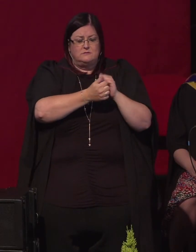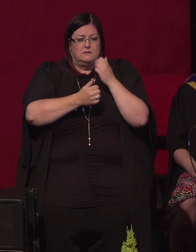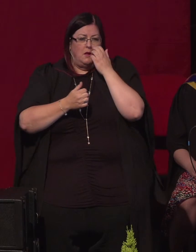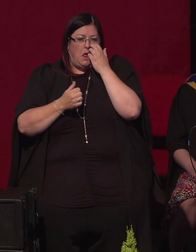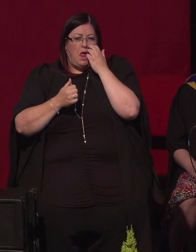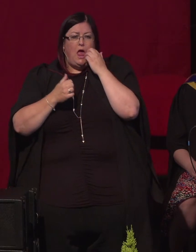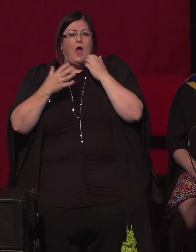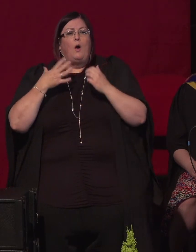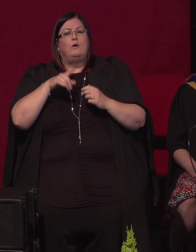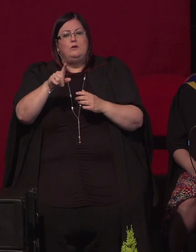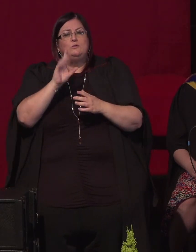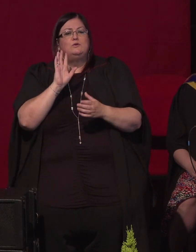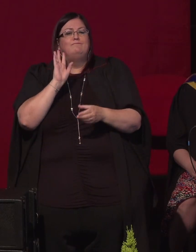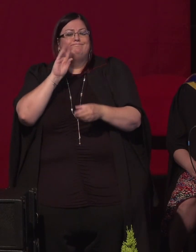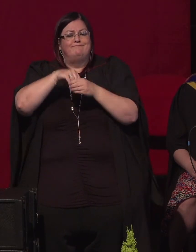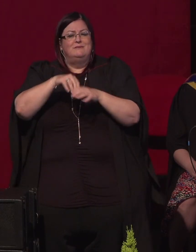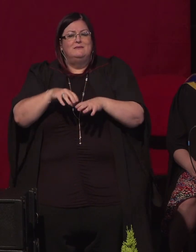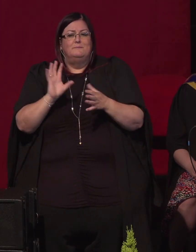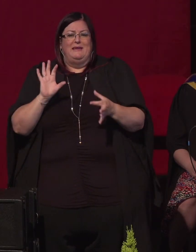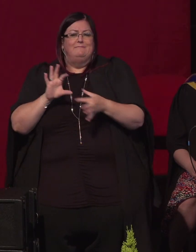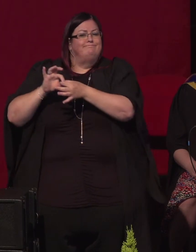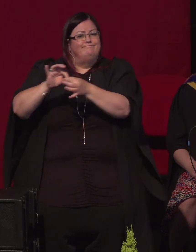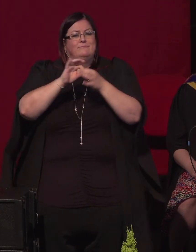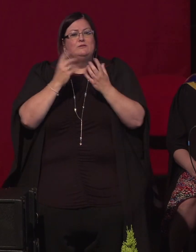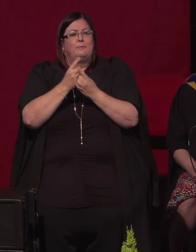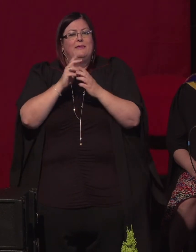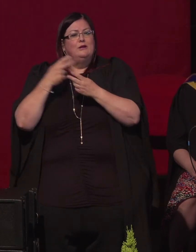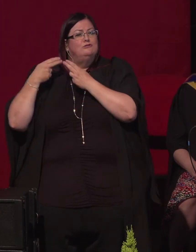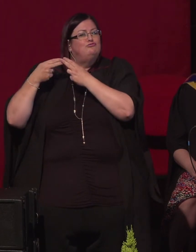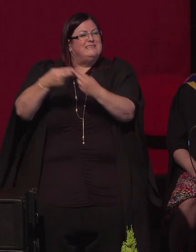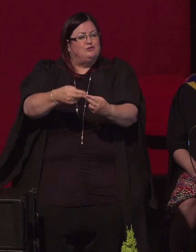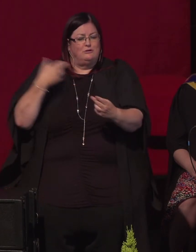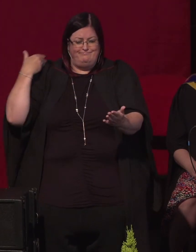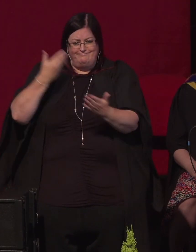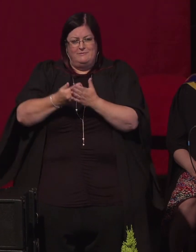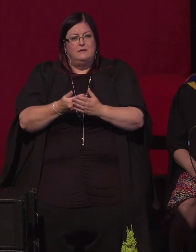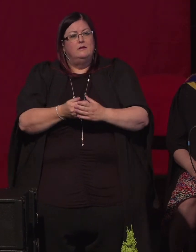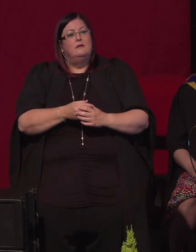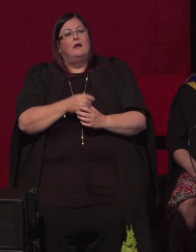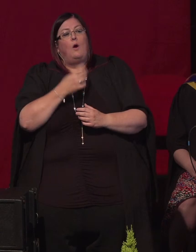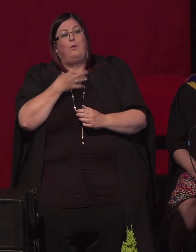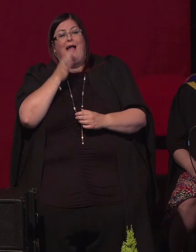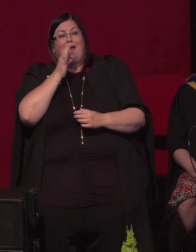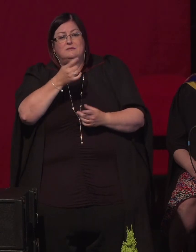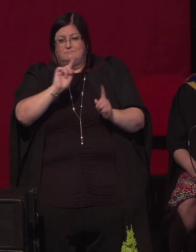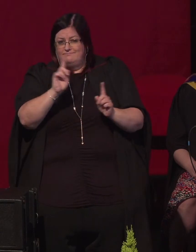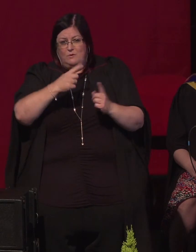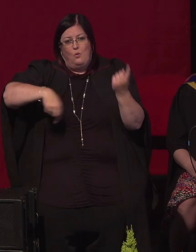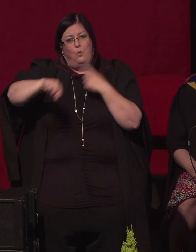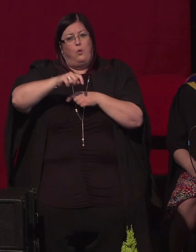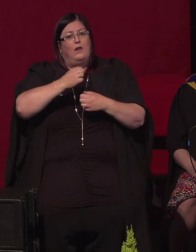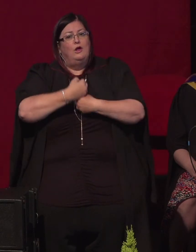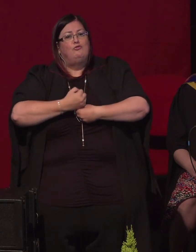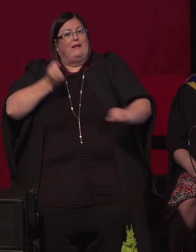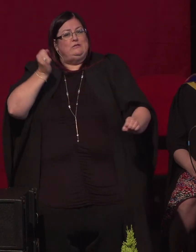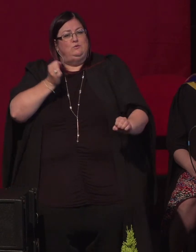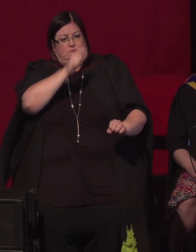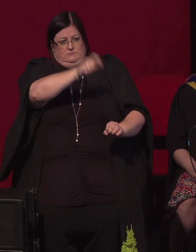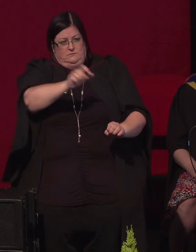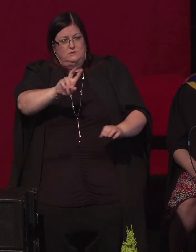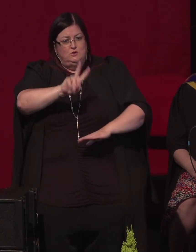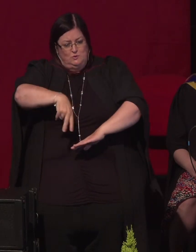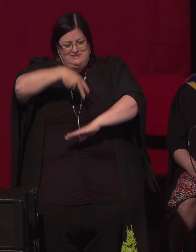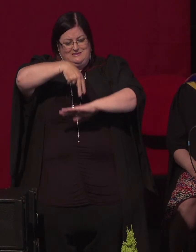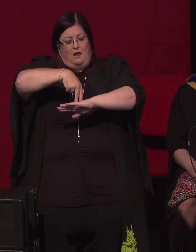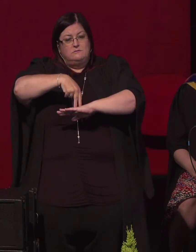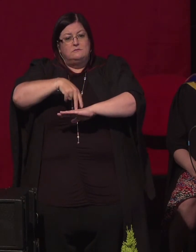to join in a time-honoured tradition. In a moment or two, I will ask graduates to stand and